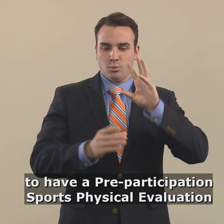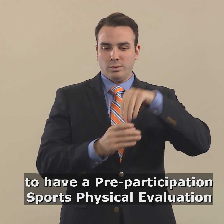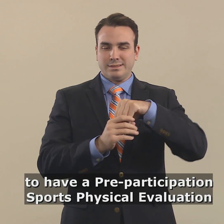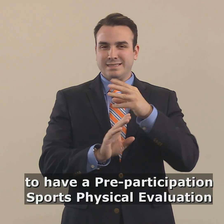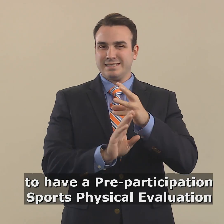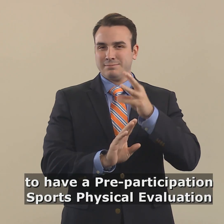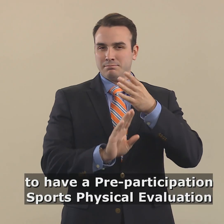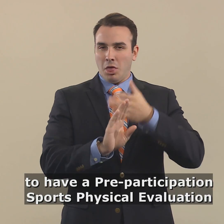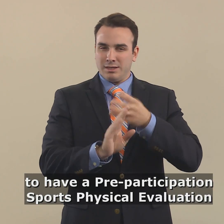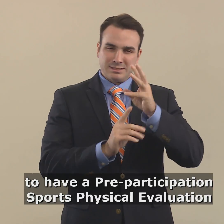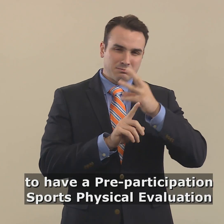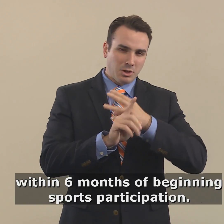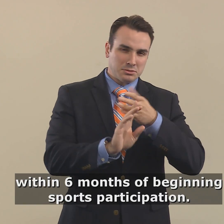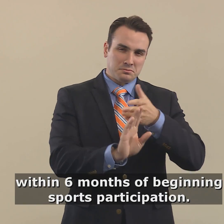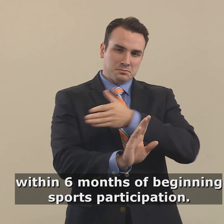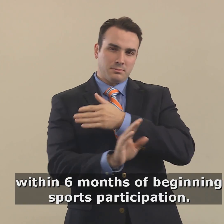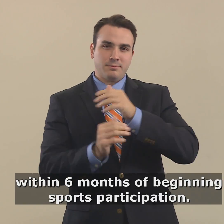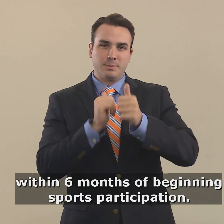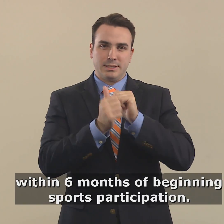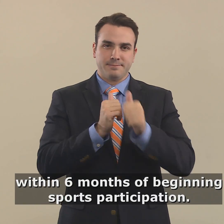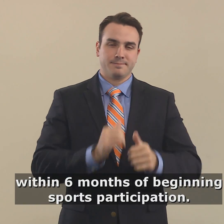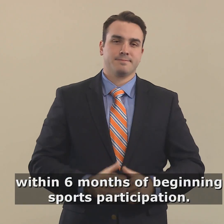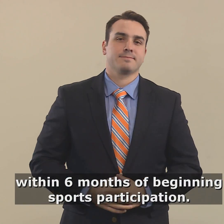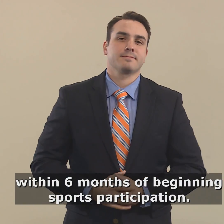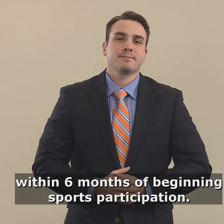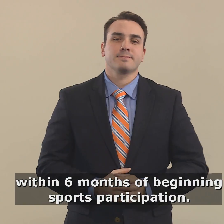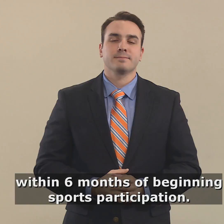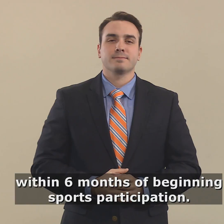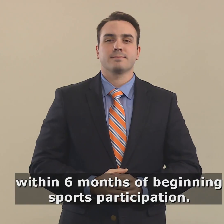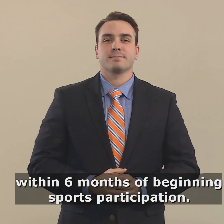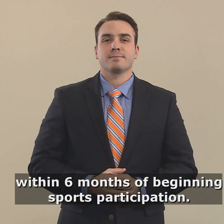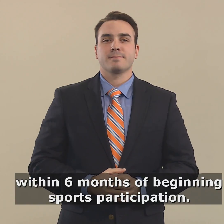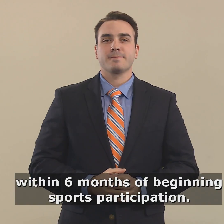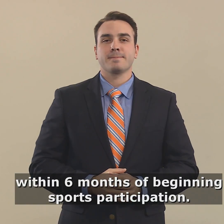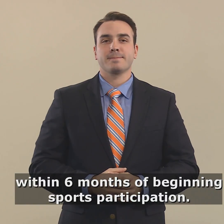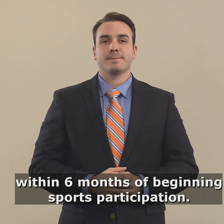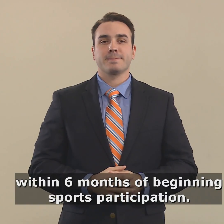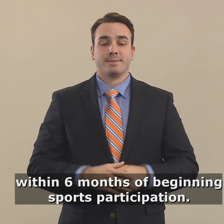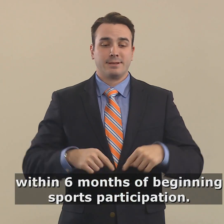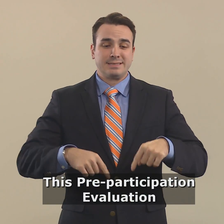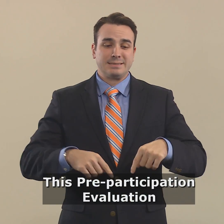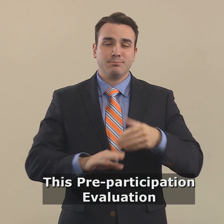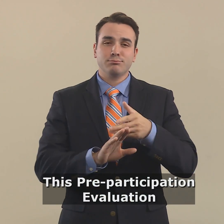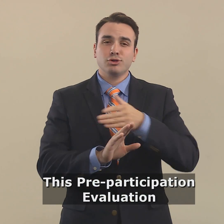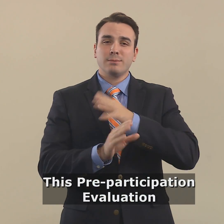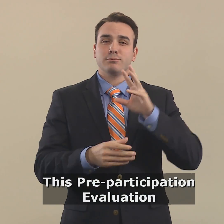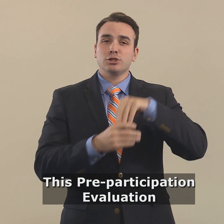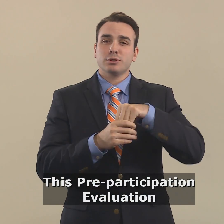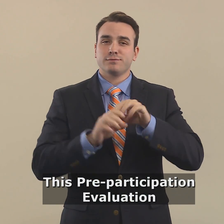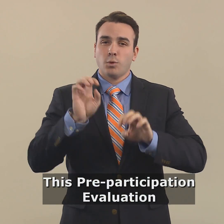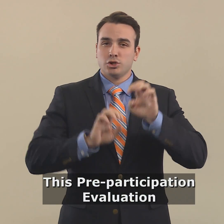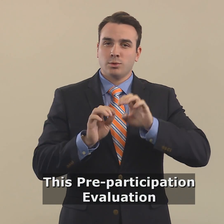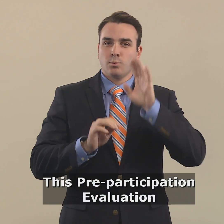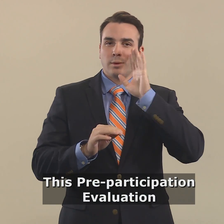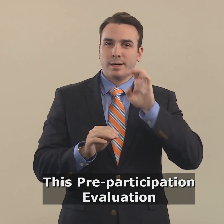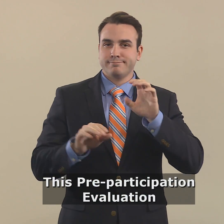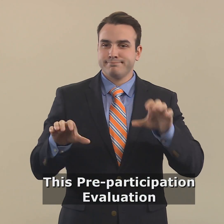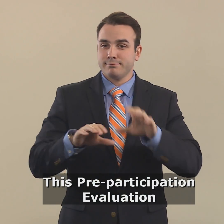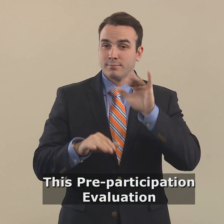physical evaluation within 6 months of beginning sports participation. This pre-participation evaluation